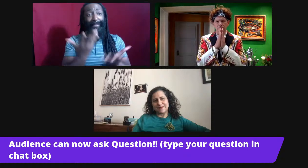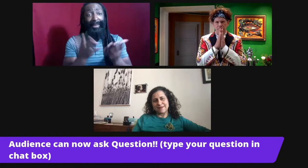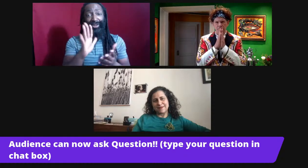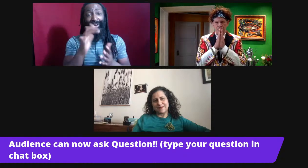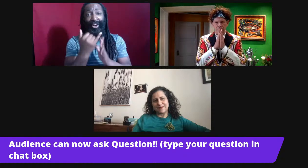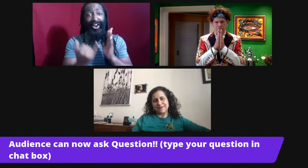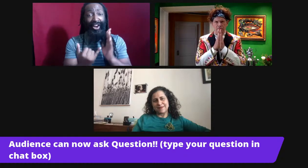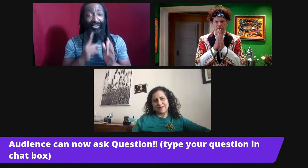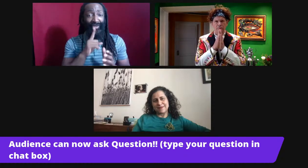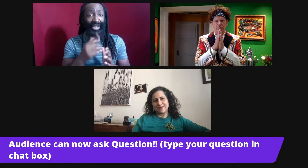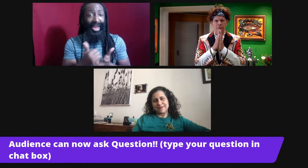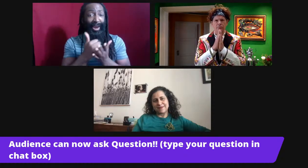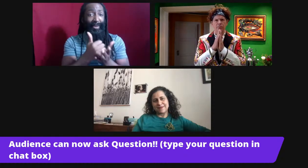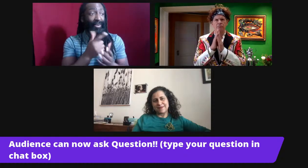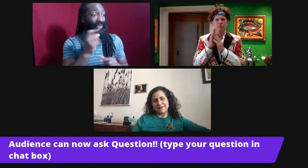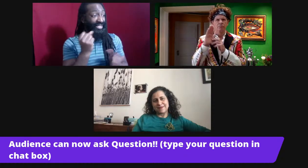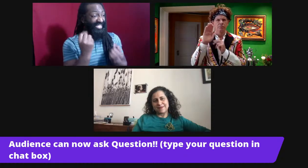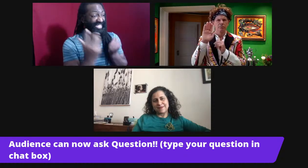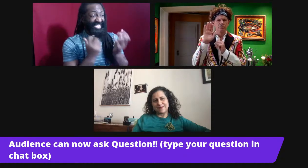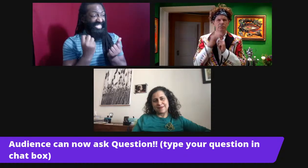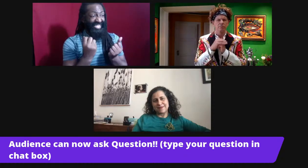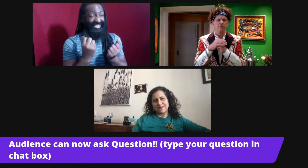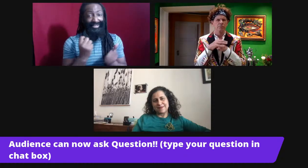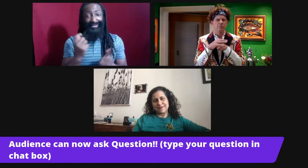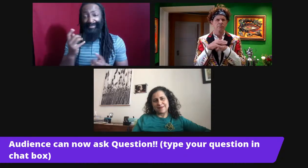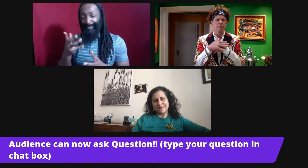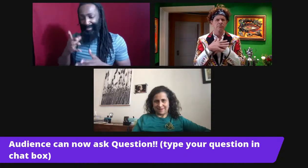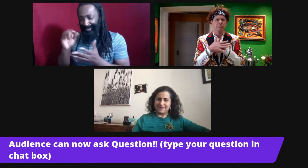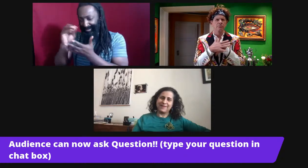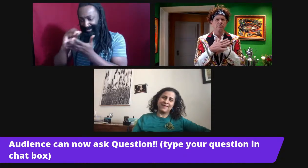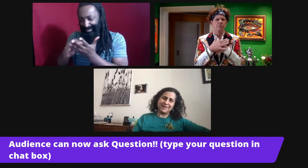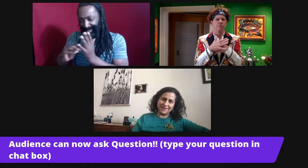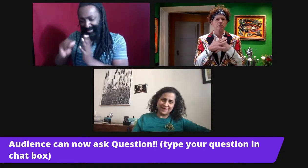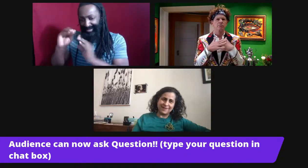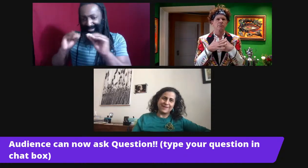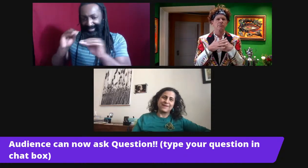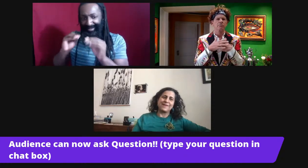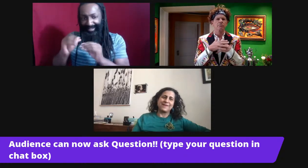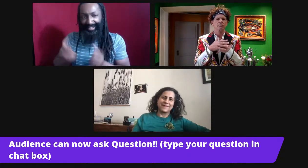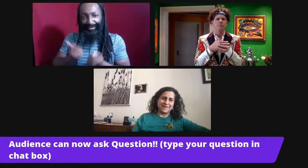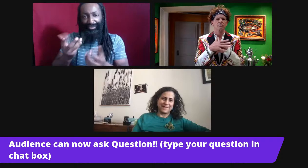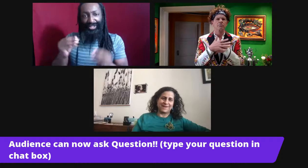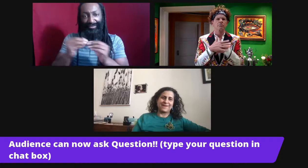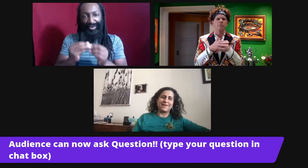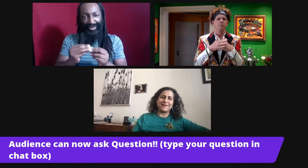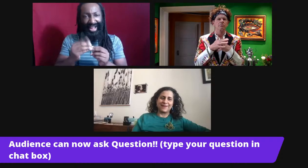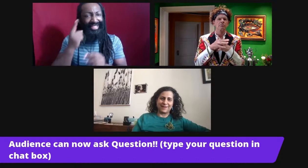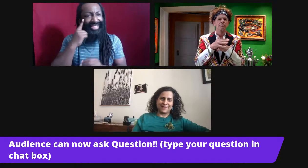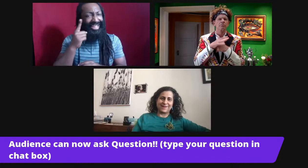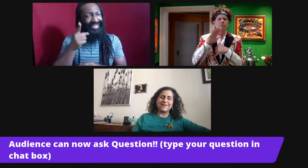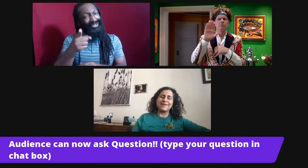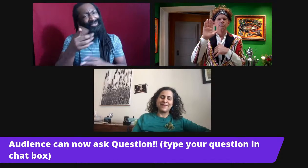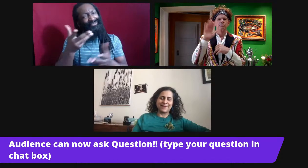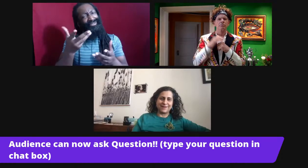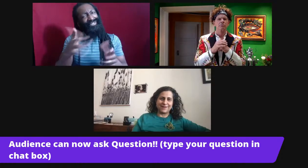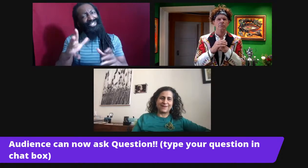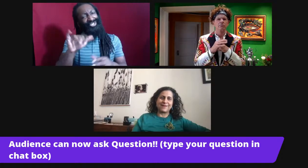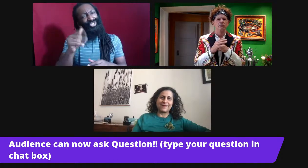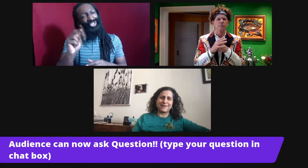for people to understand me, but my movement allows the world to understand me. You know, I think, you